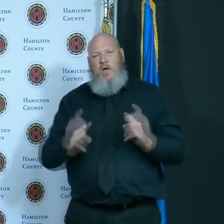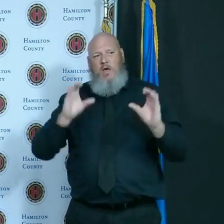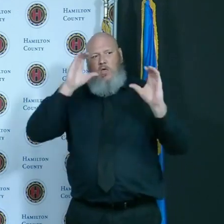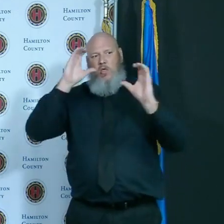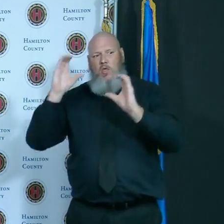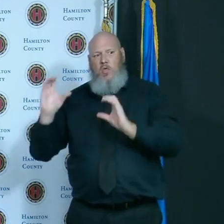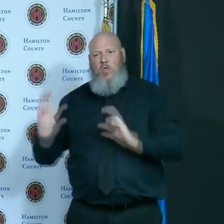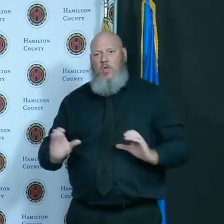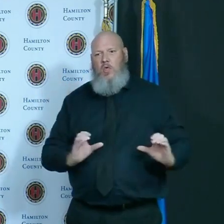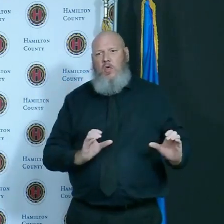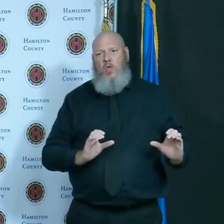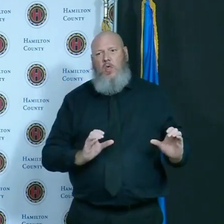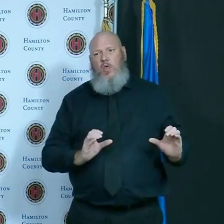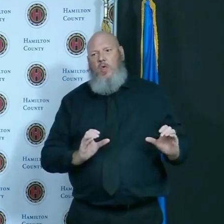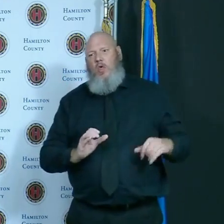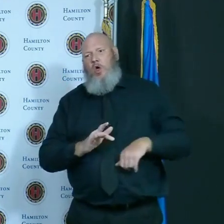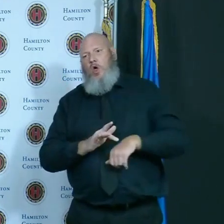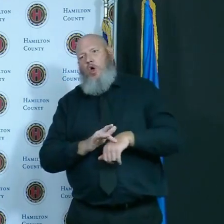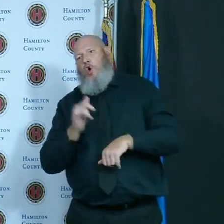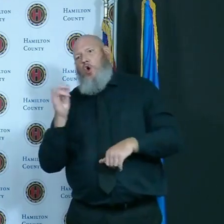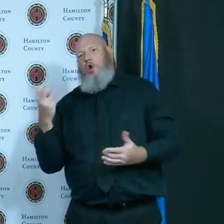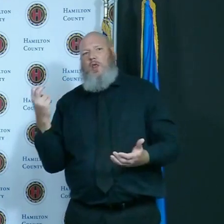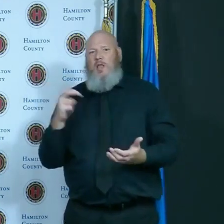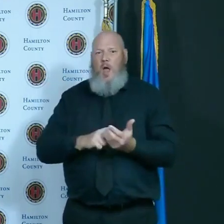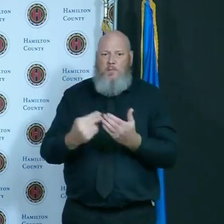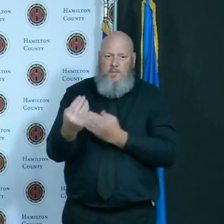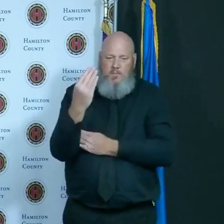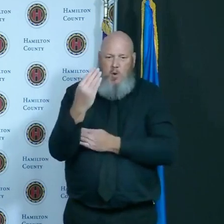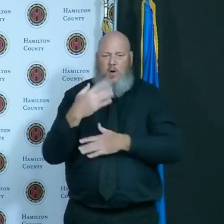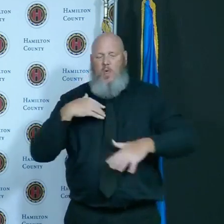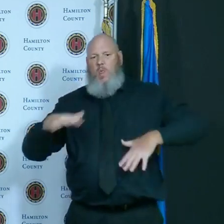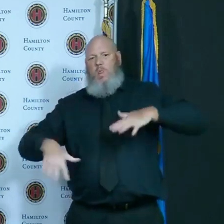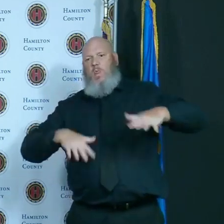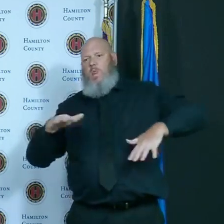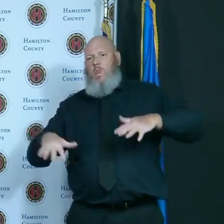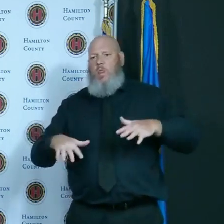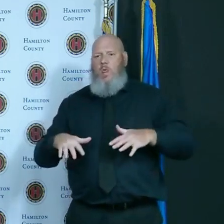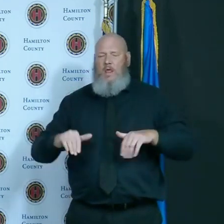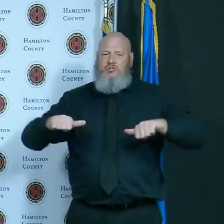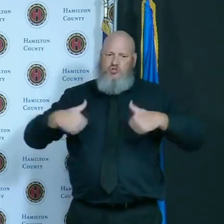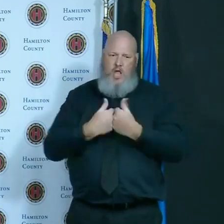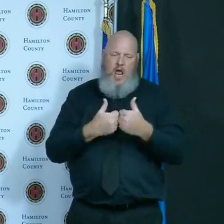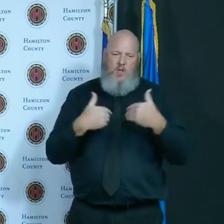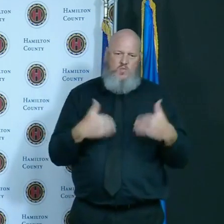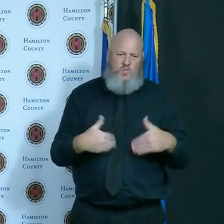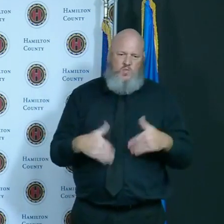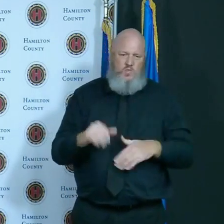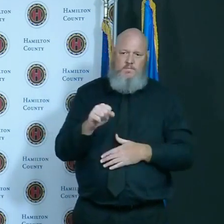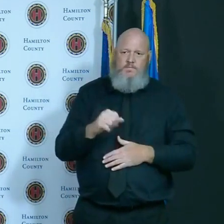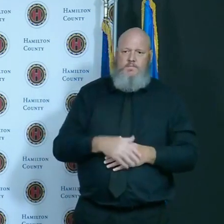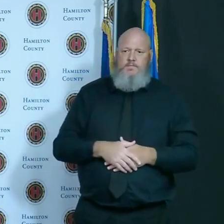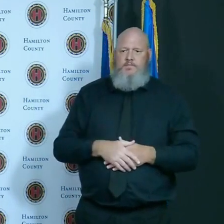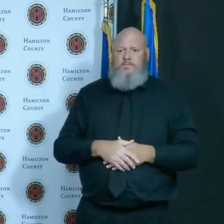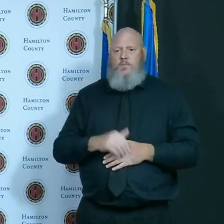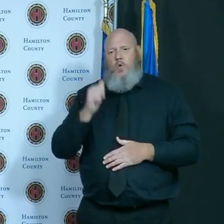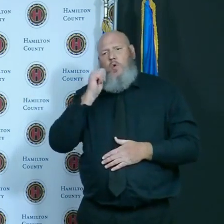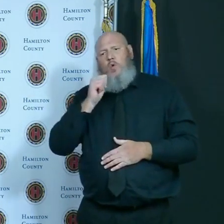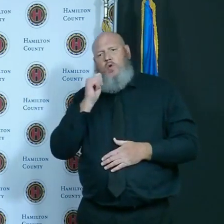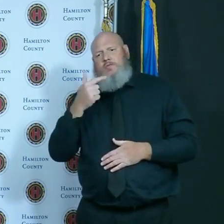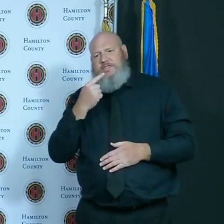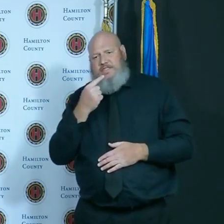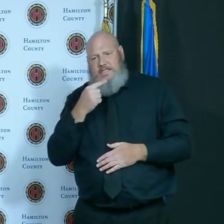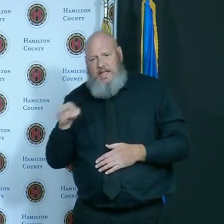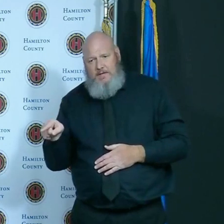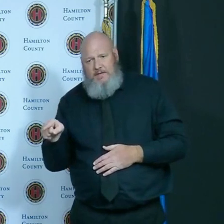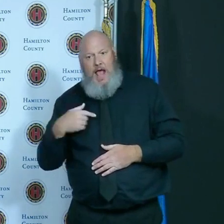up early to do your stuff, so that's one thing that makes it challenging. Being a senior, especially, we have a lot of things that are